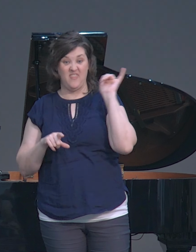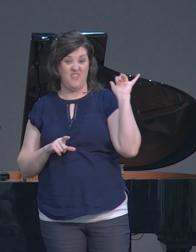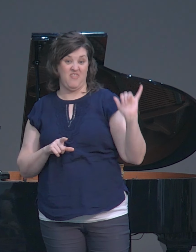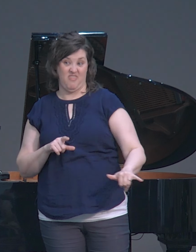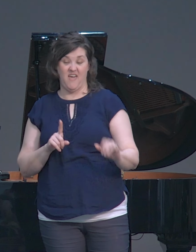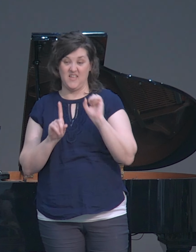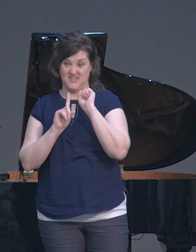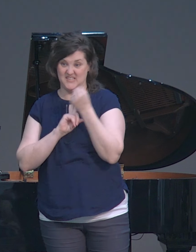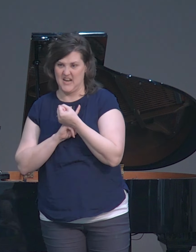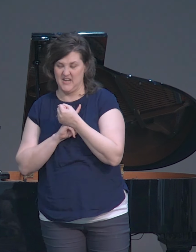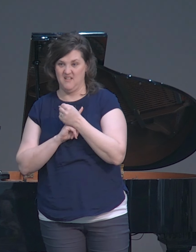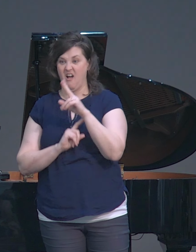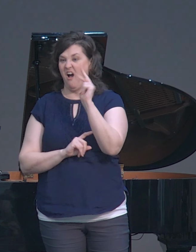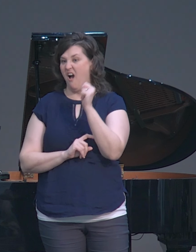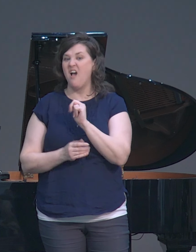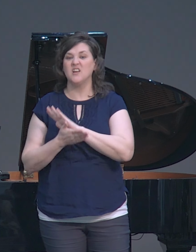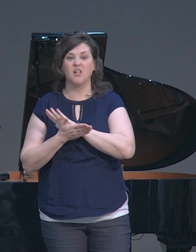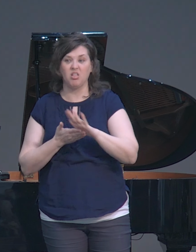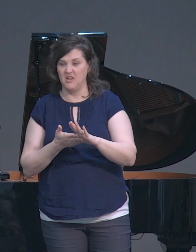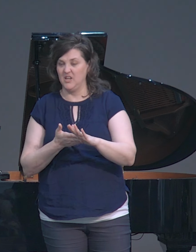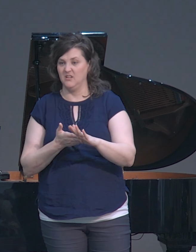Unclean.